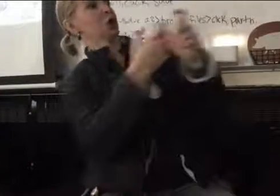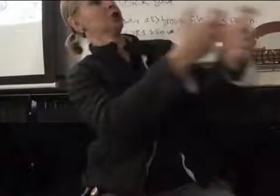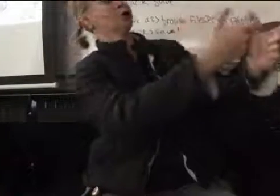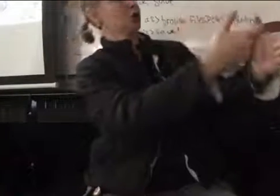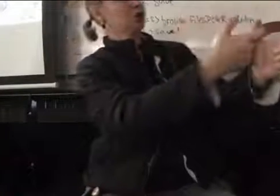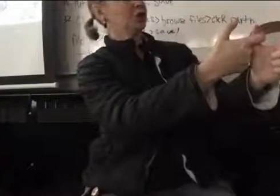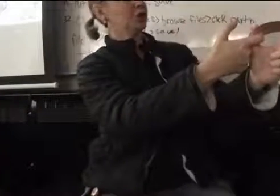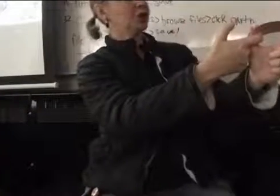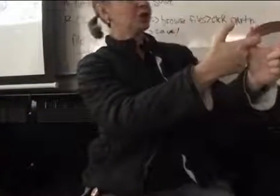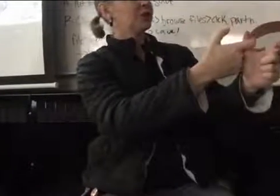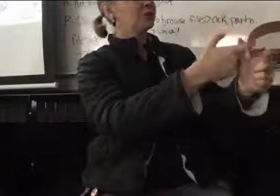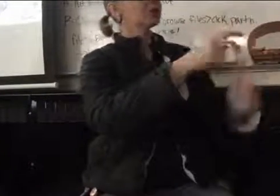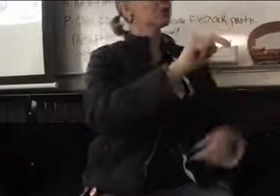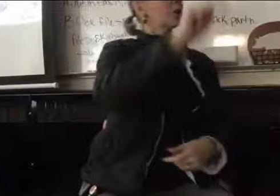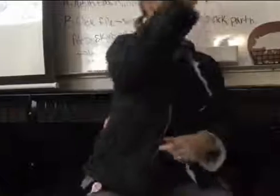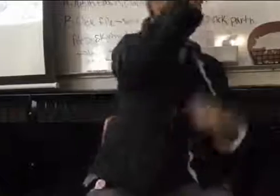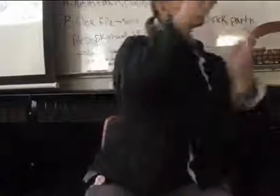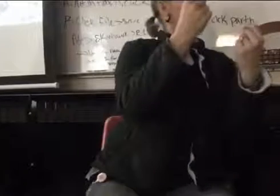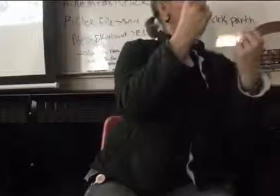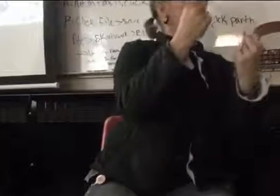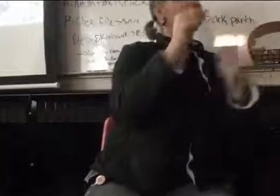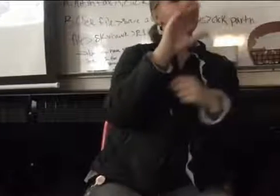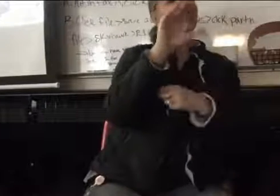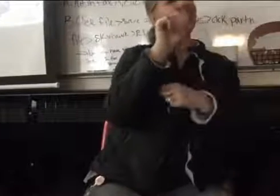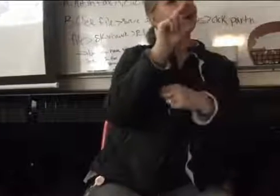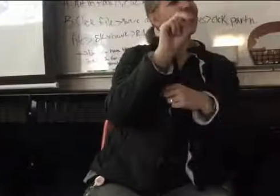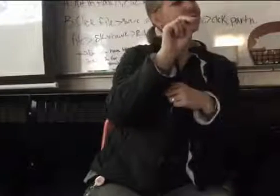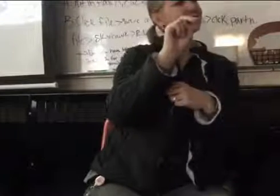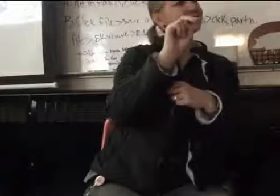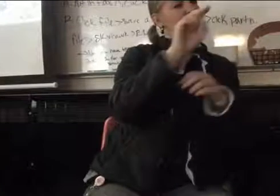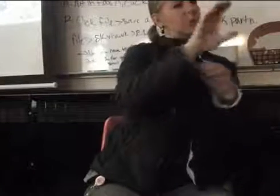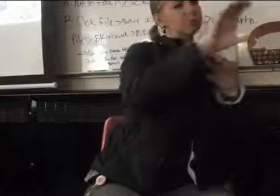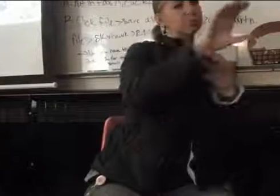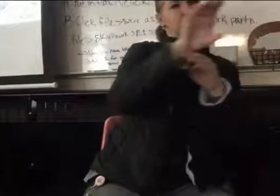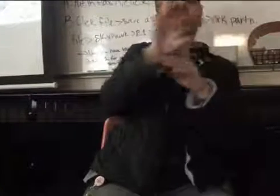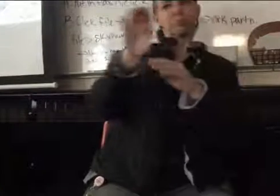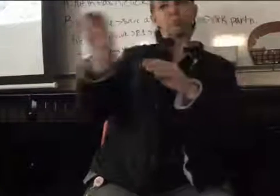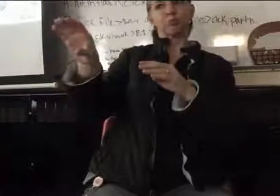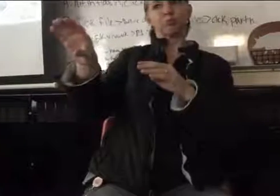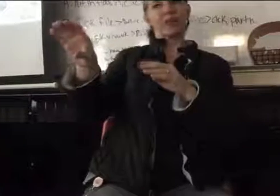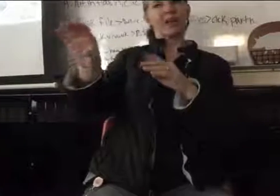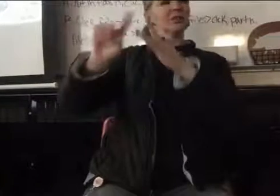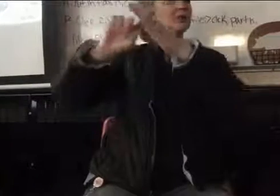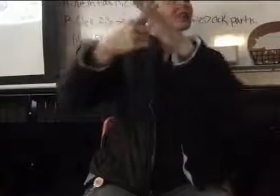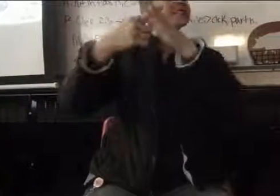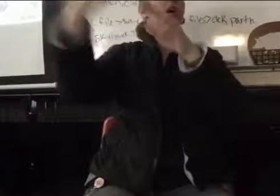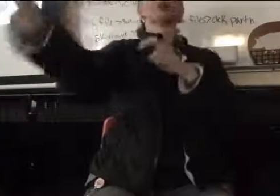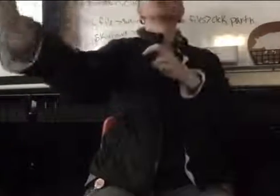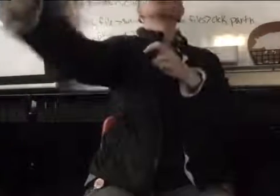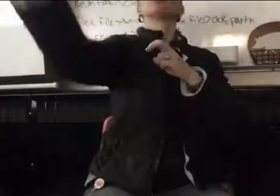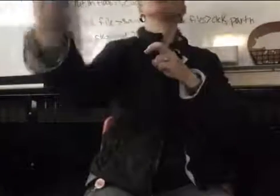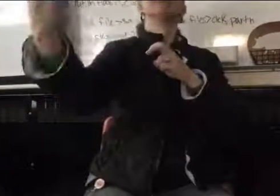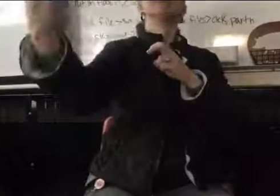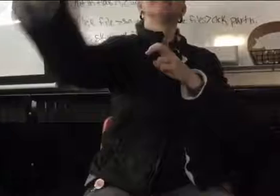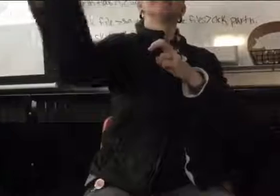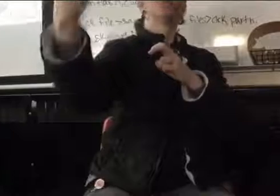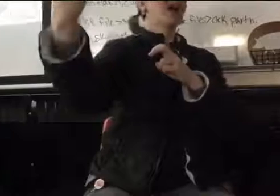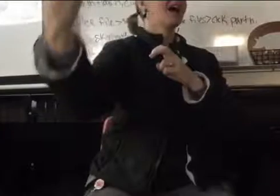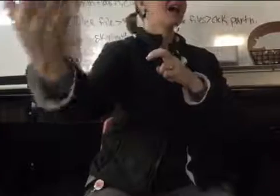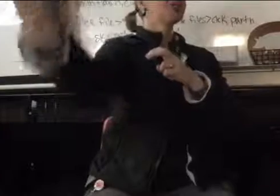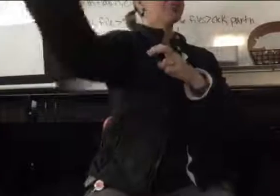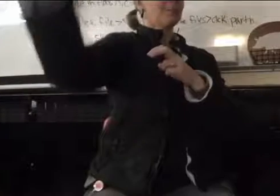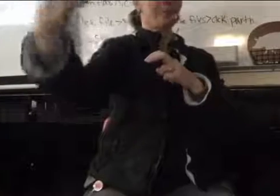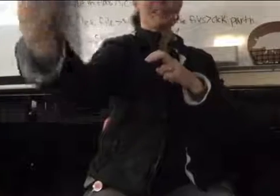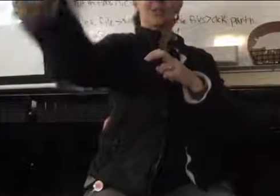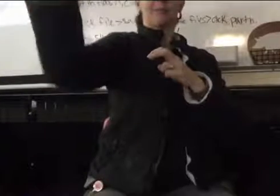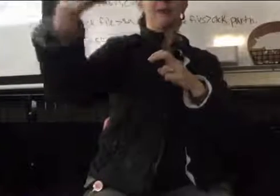Army puts all of their cannons right up on the wall. The Confederates begin to jump over each of these fences. As they're jumping